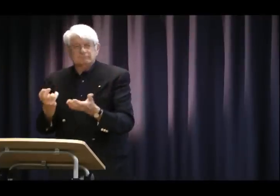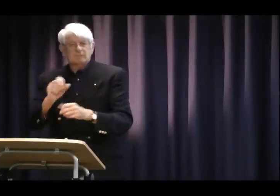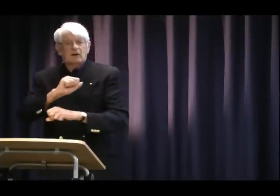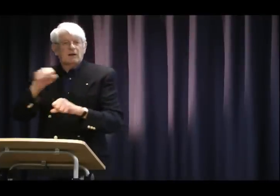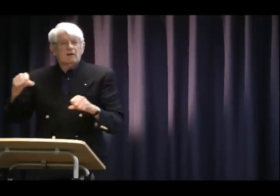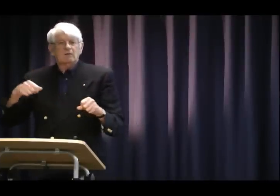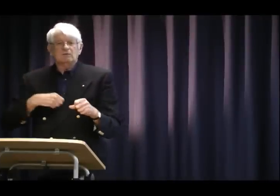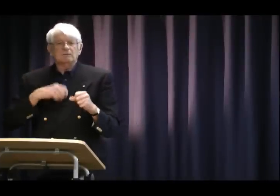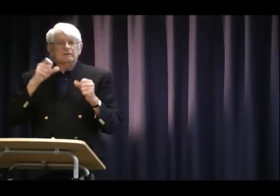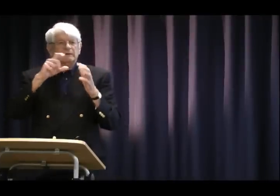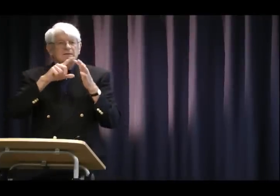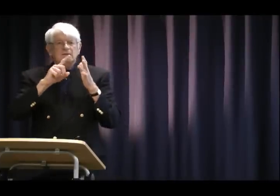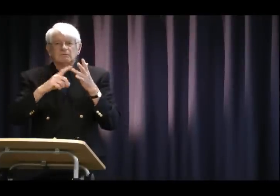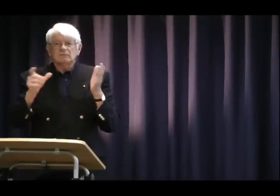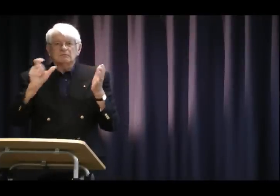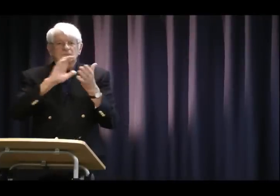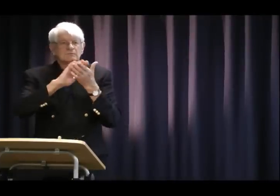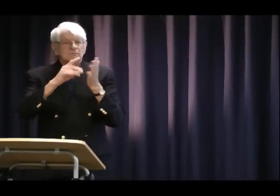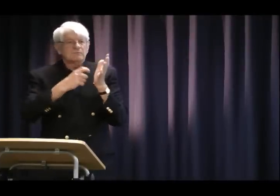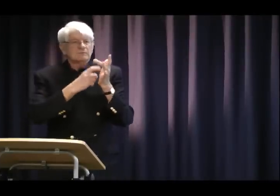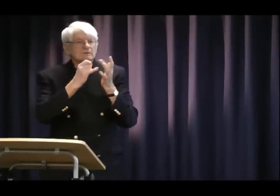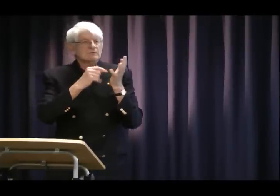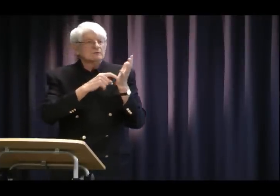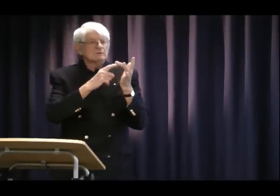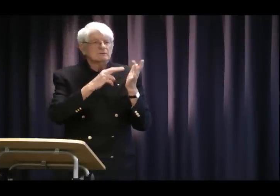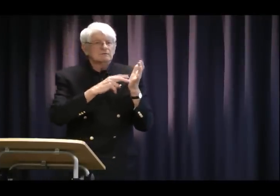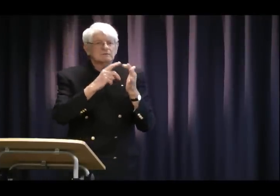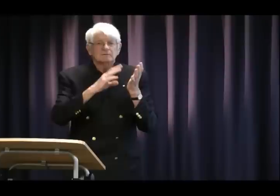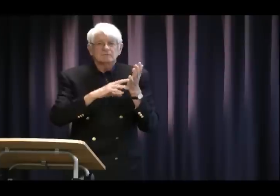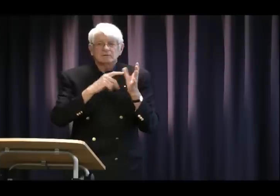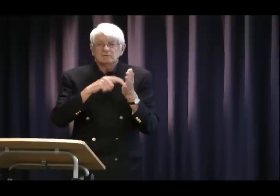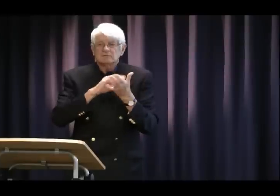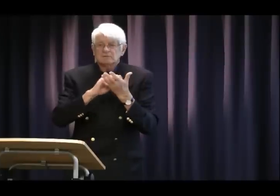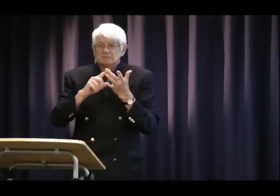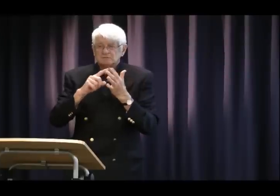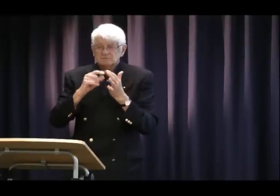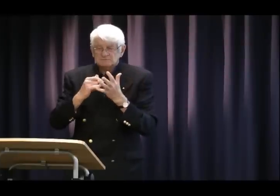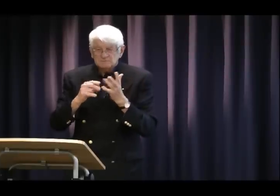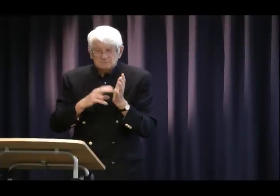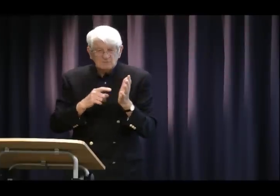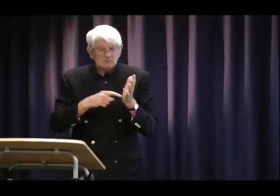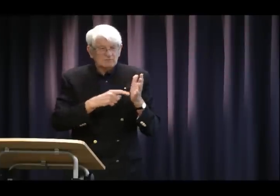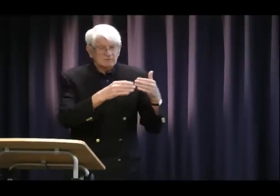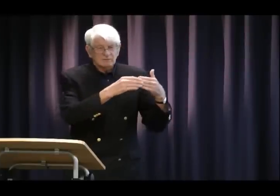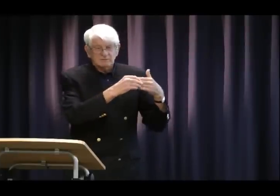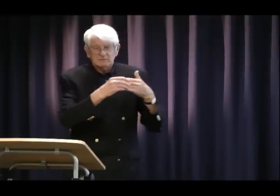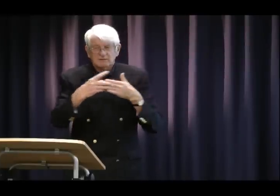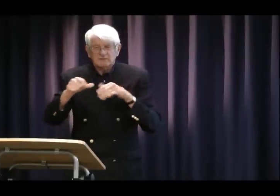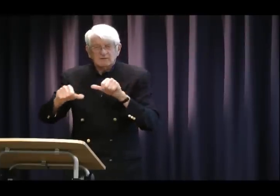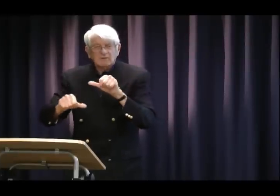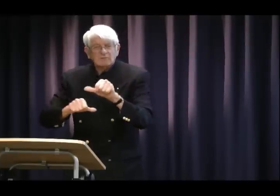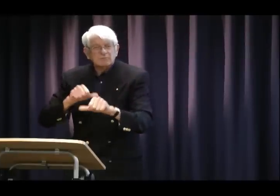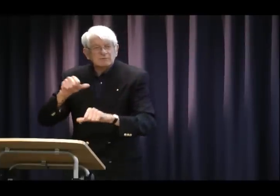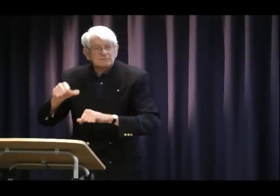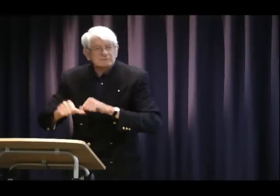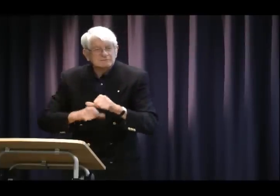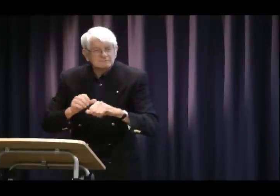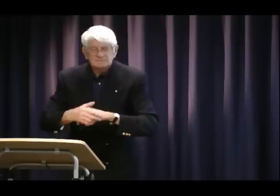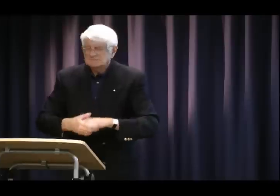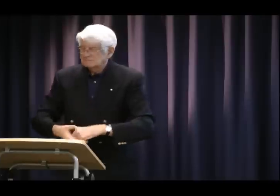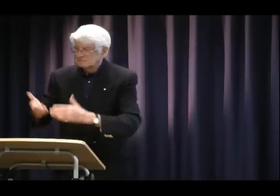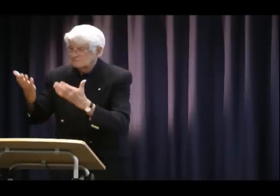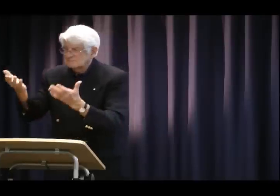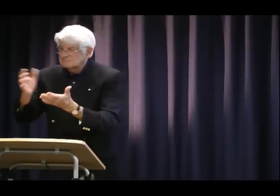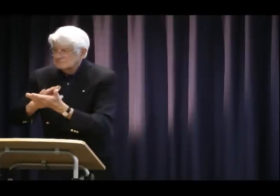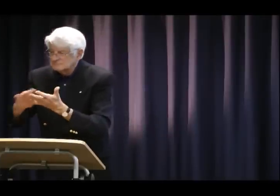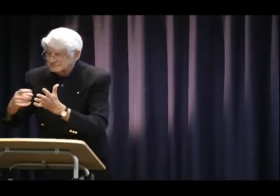All right, so I'm going to delegate the responsibility to facilitate tonight's session to the CEO, Christine Matheson. She will lead